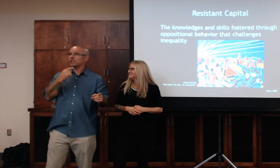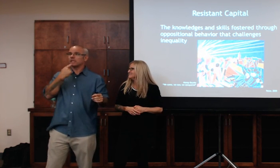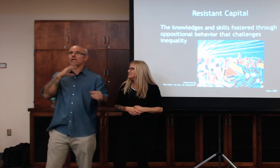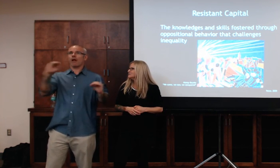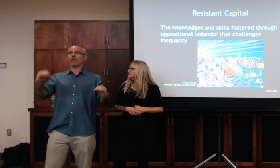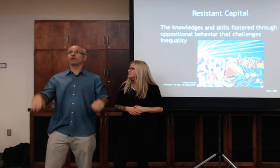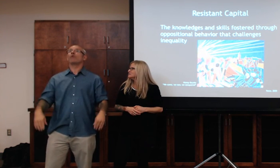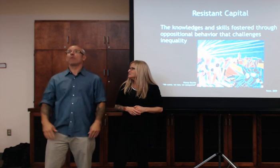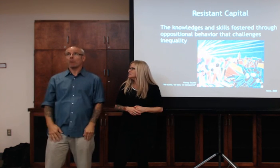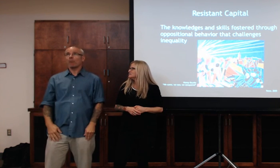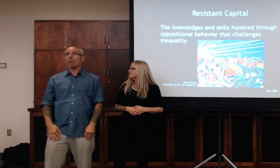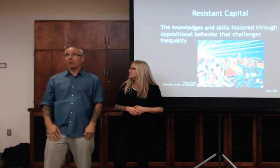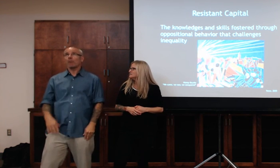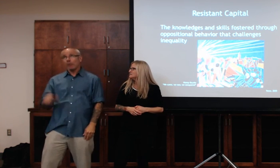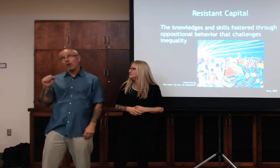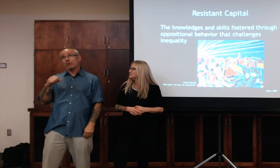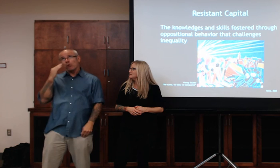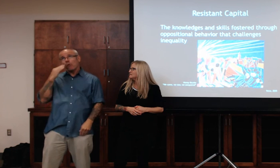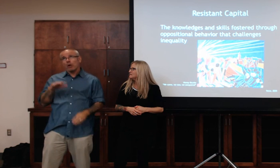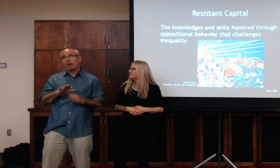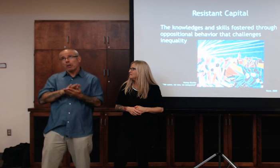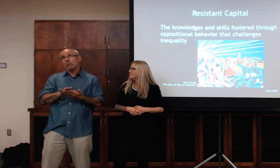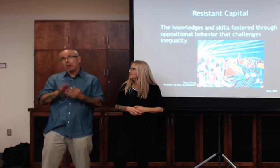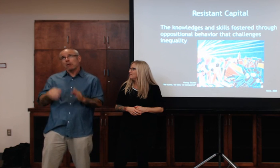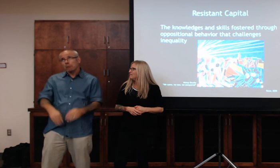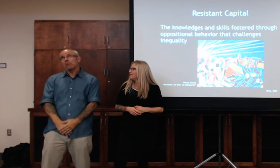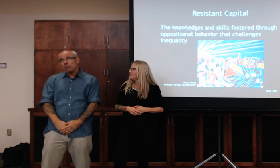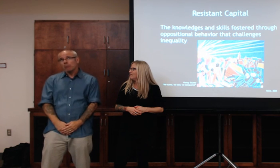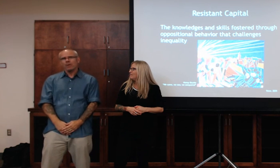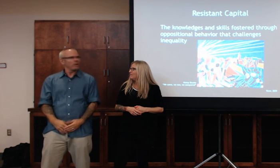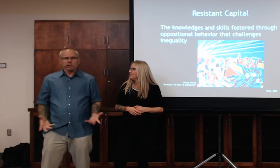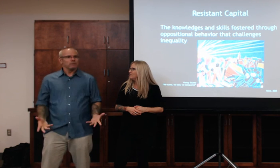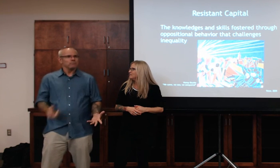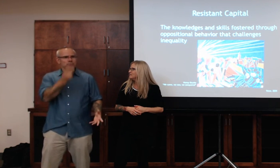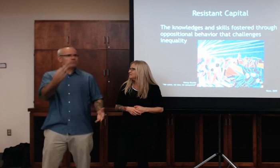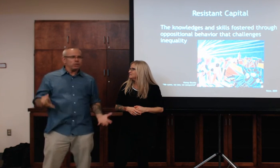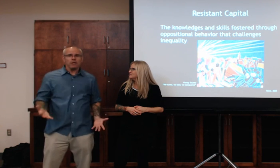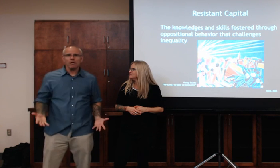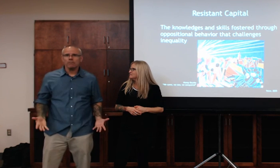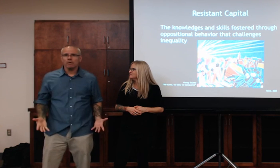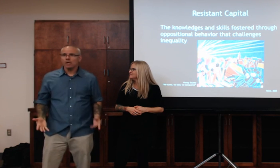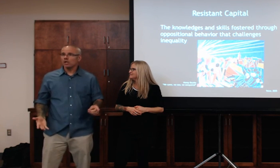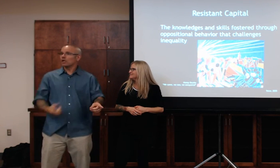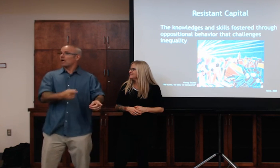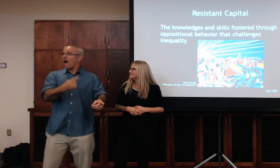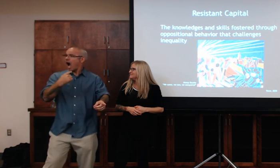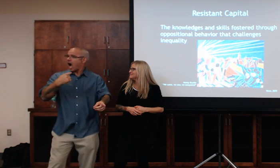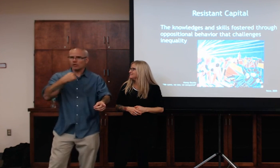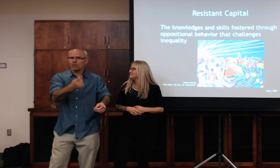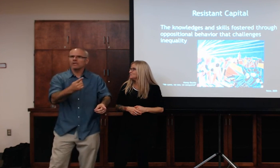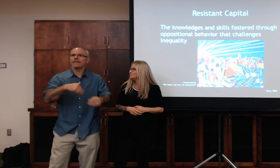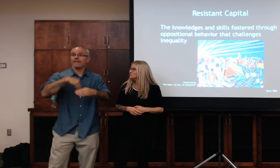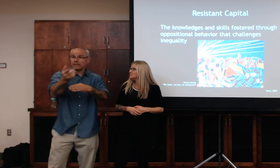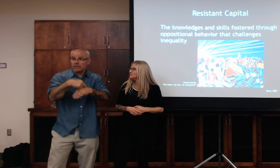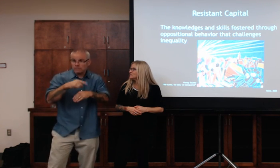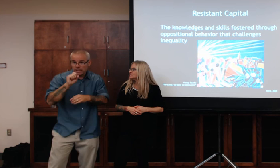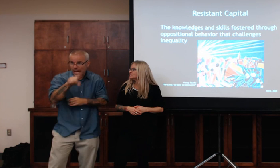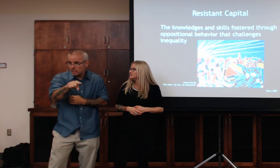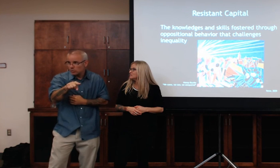Because she said nothing. Yeah, clean my house. What? I mean, it pissed me right off. I told her, next time they pose